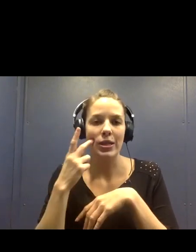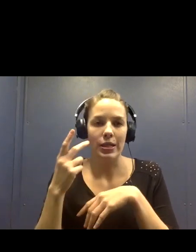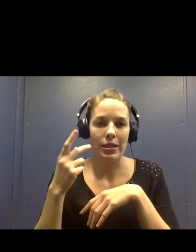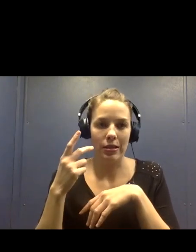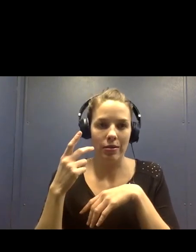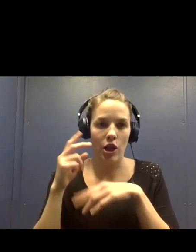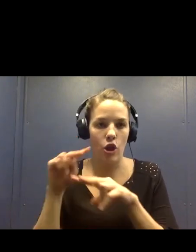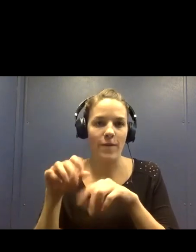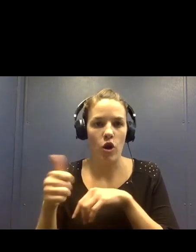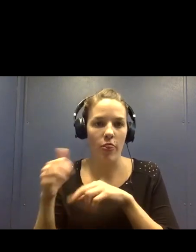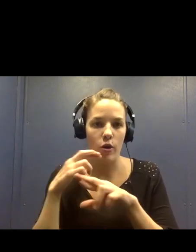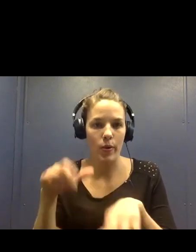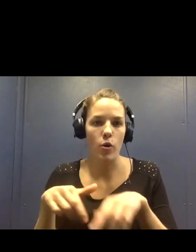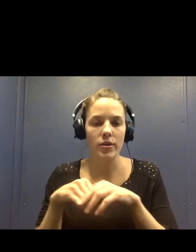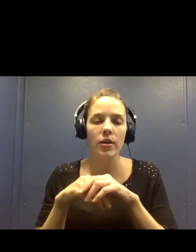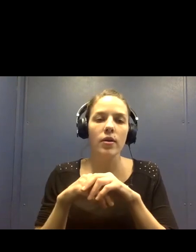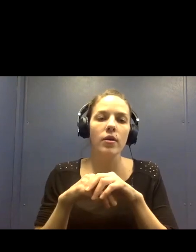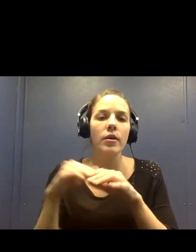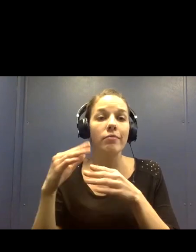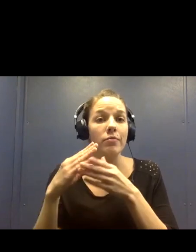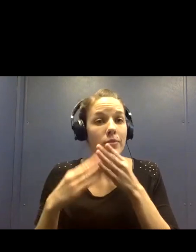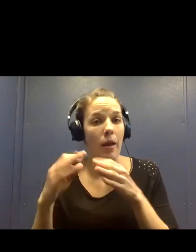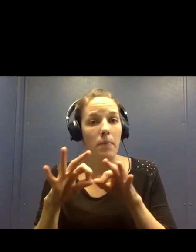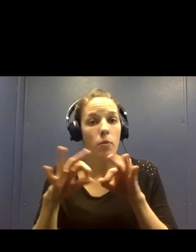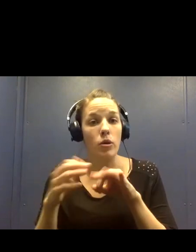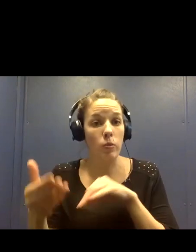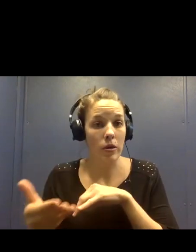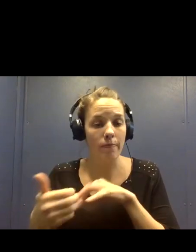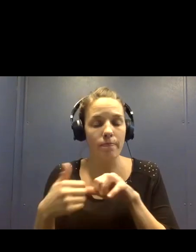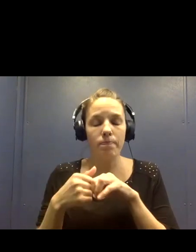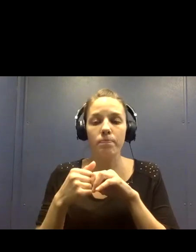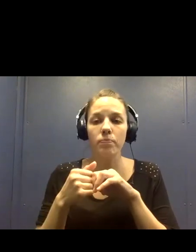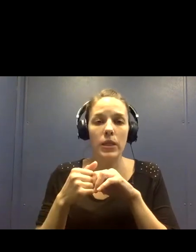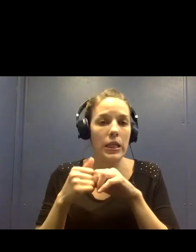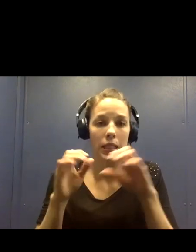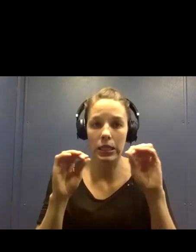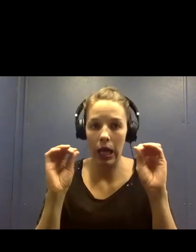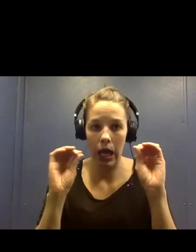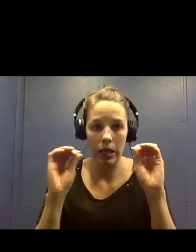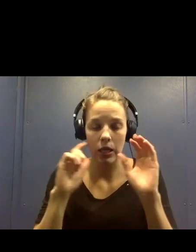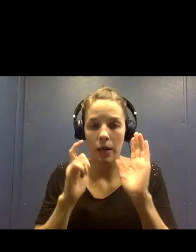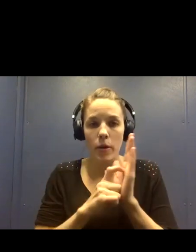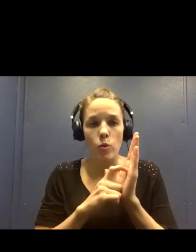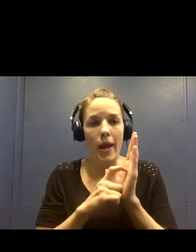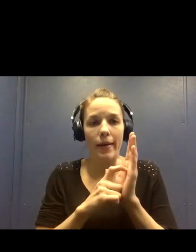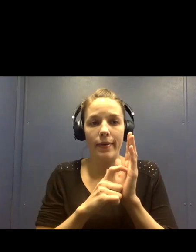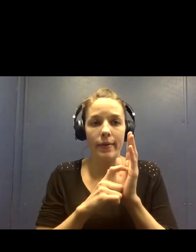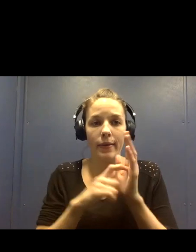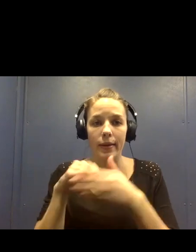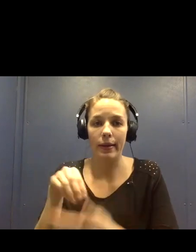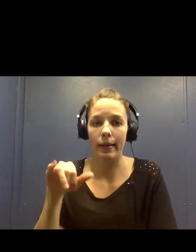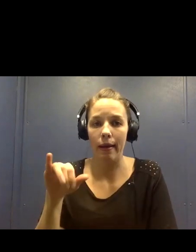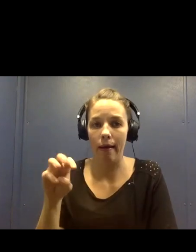look for other reports. Of some importance, none have been recognized in